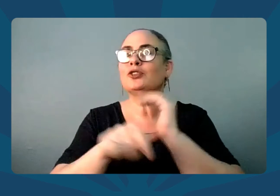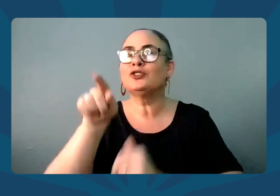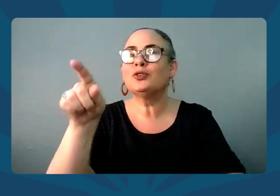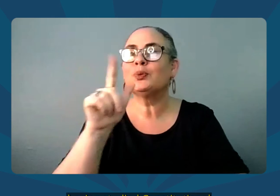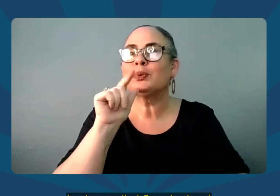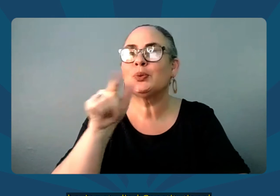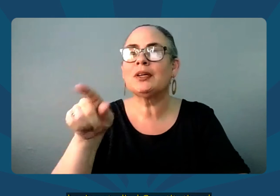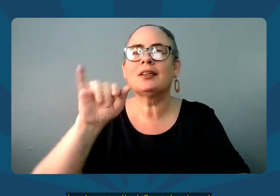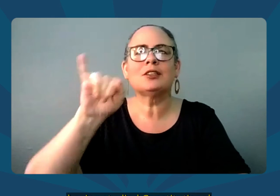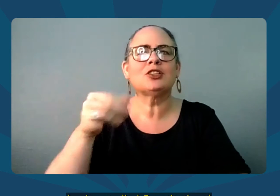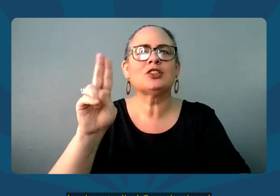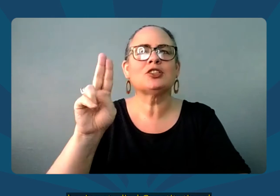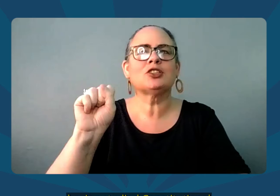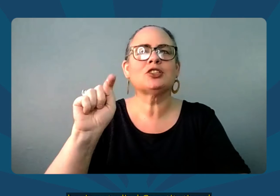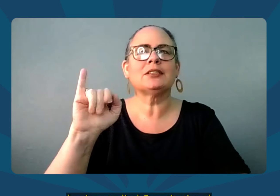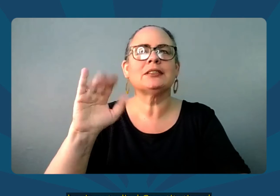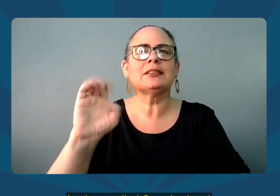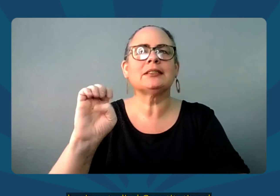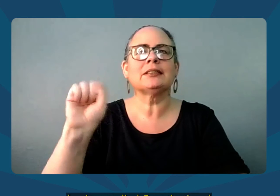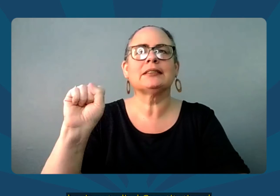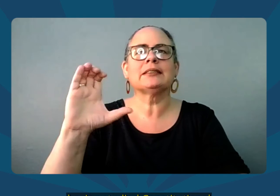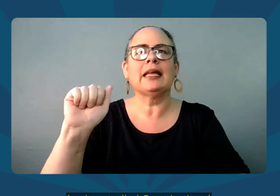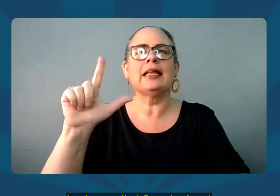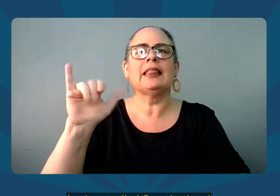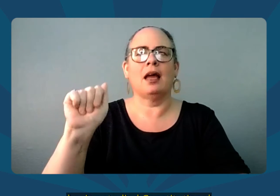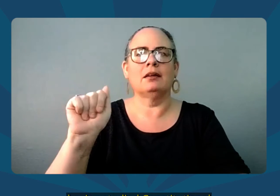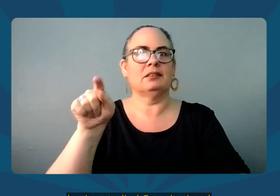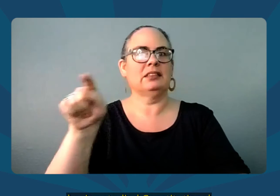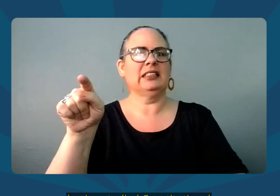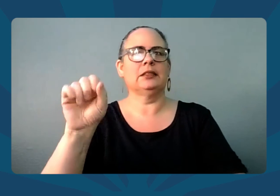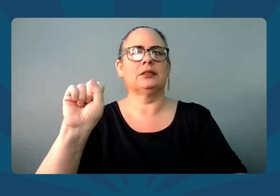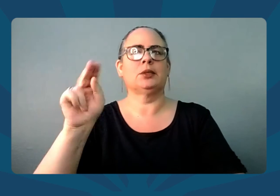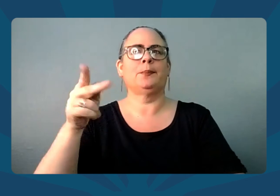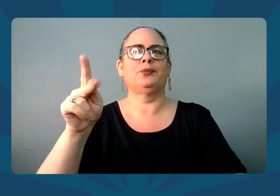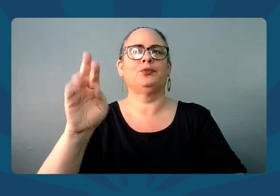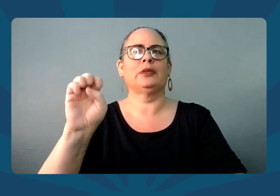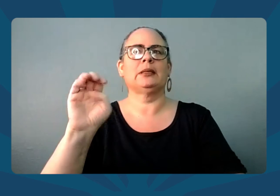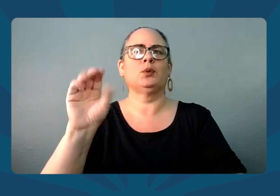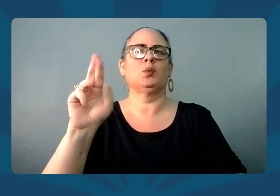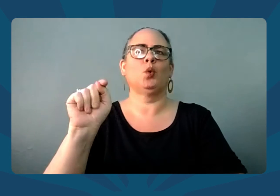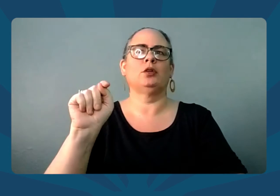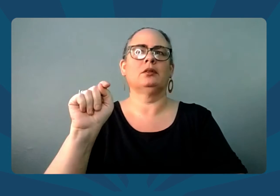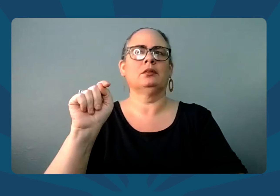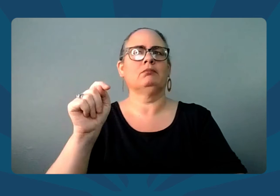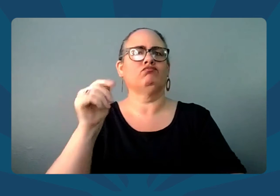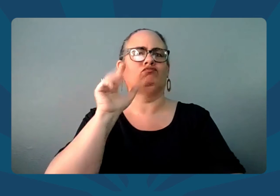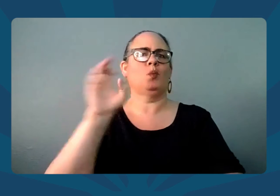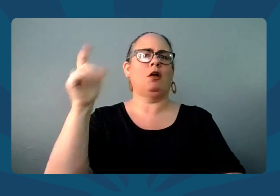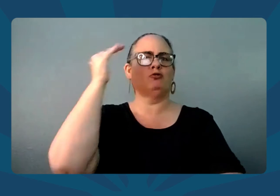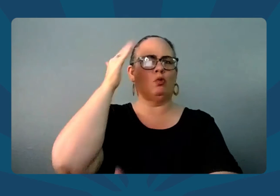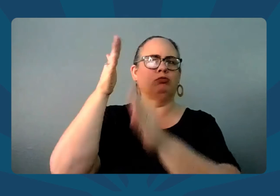conservative, having studied constitutional law under Justice Scalia, a Supreme Court